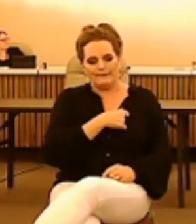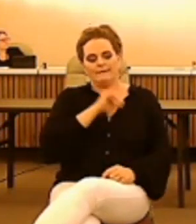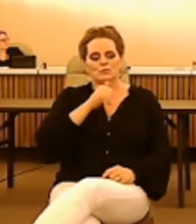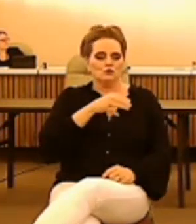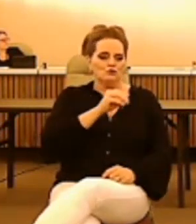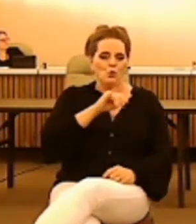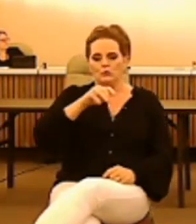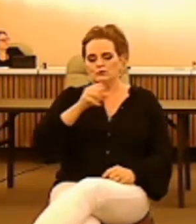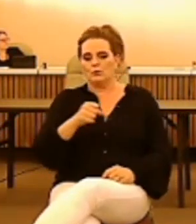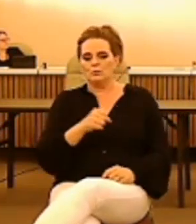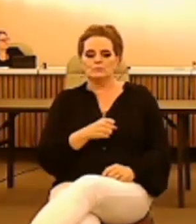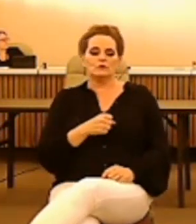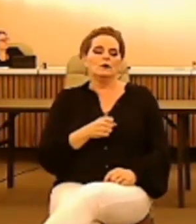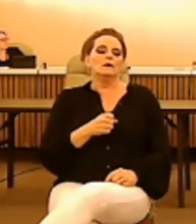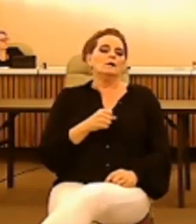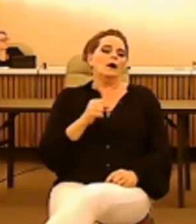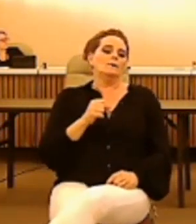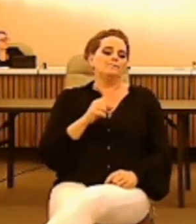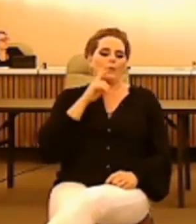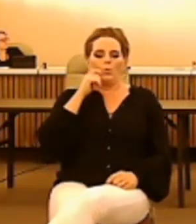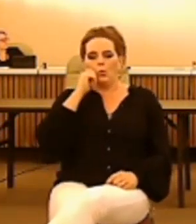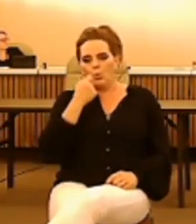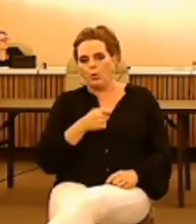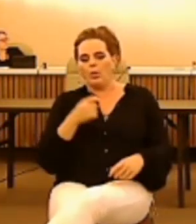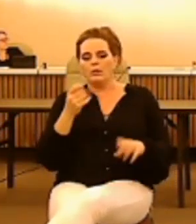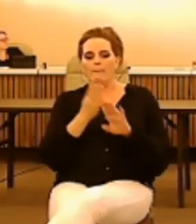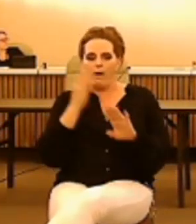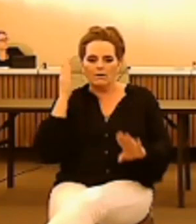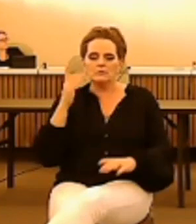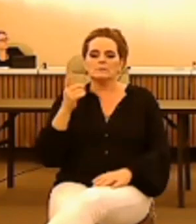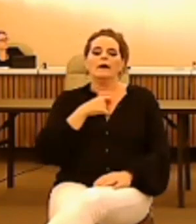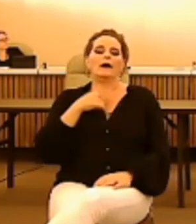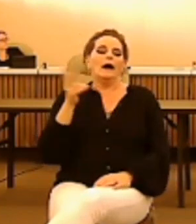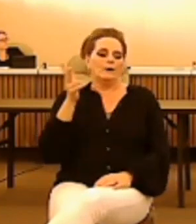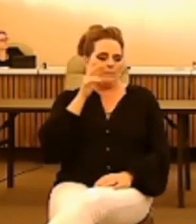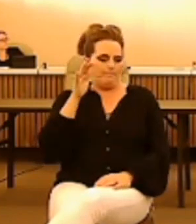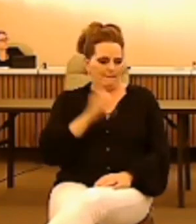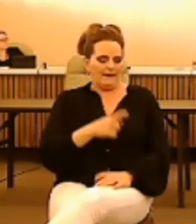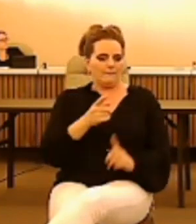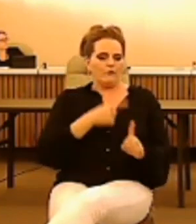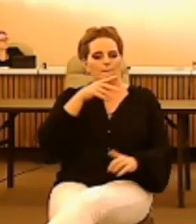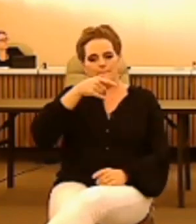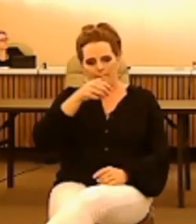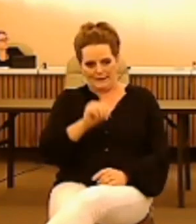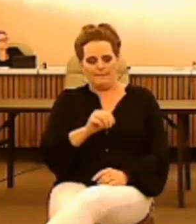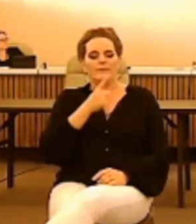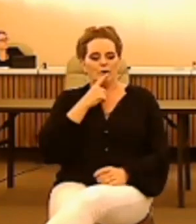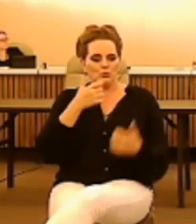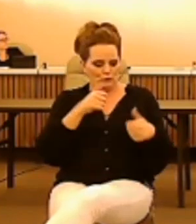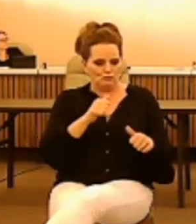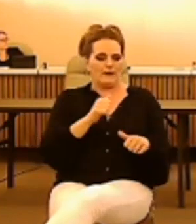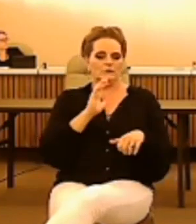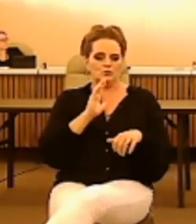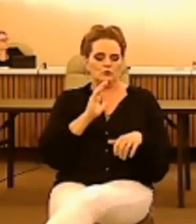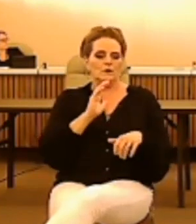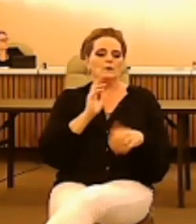JoJo's Cool Bus is going to be there and some other stuff. I did hear back from Pam. They are going to work to get a food truck. Since